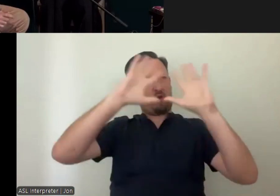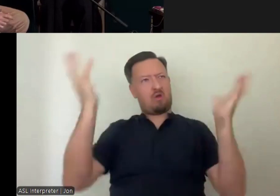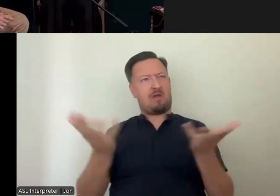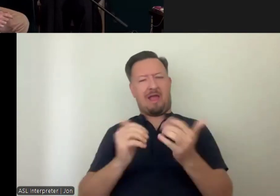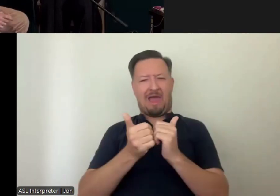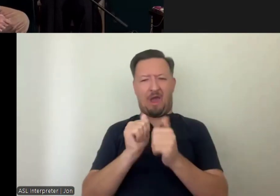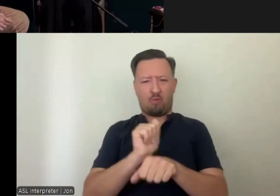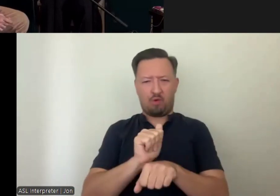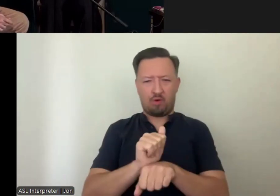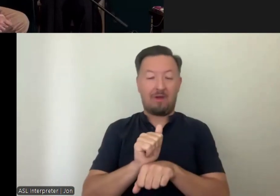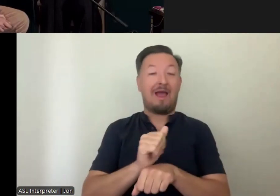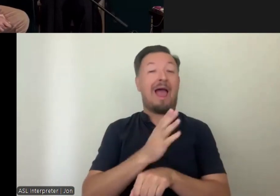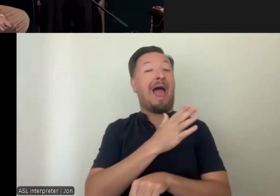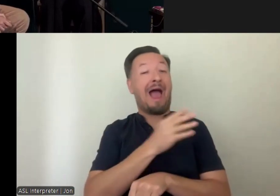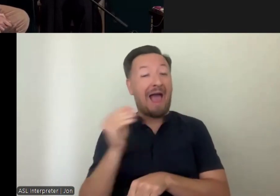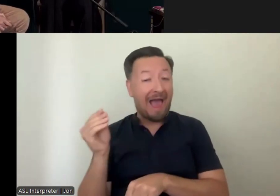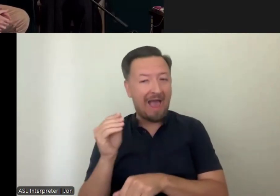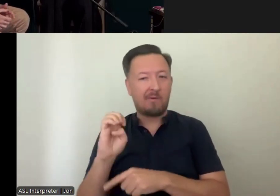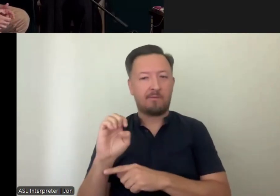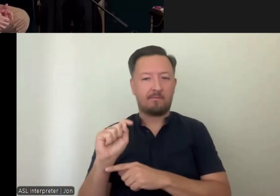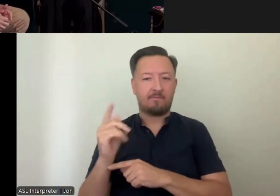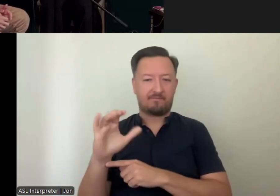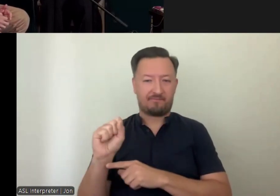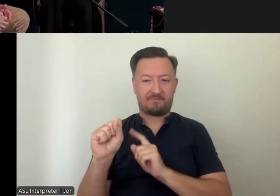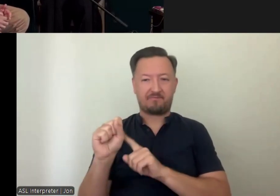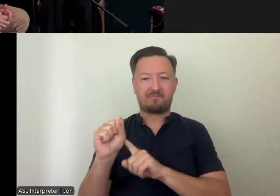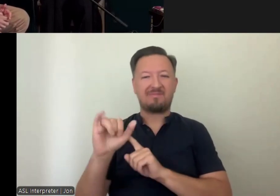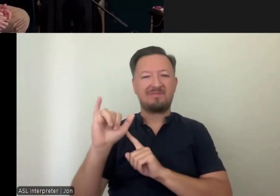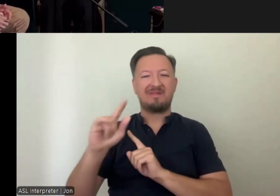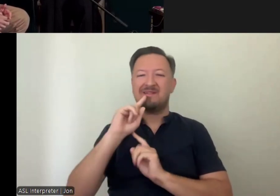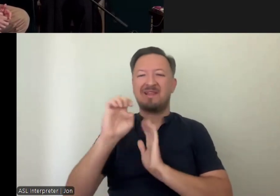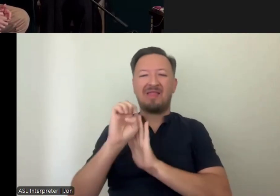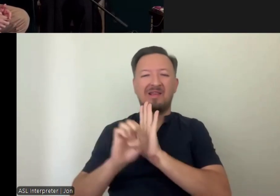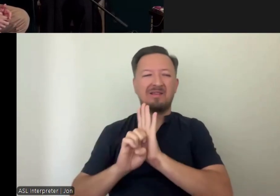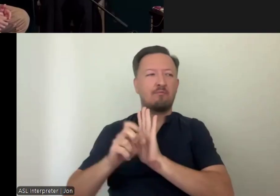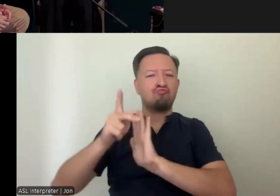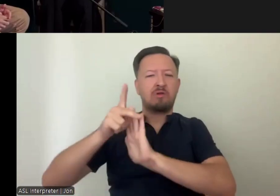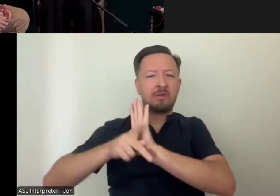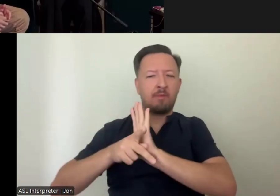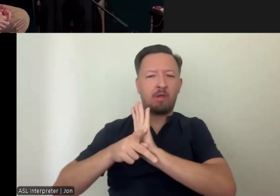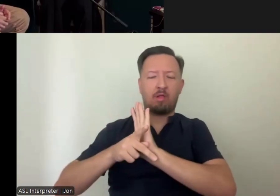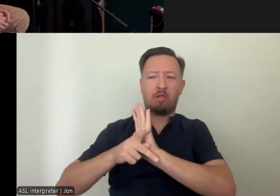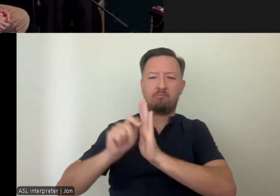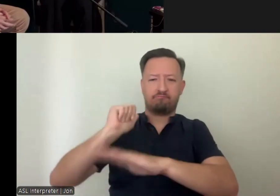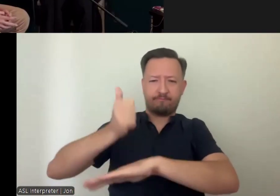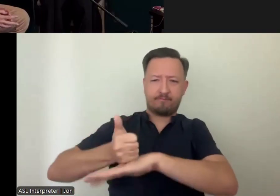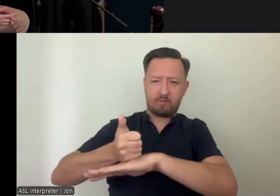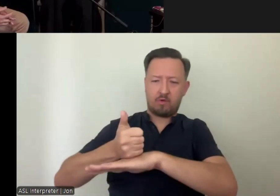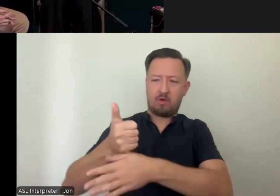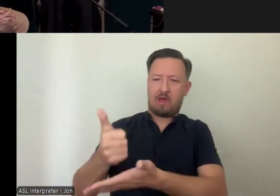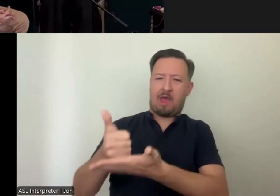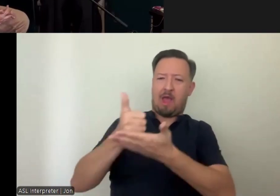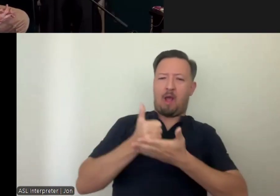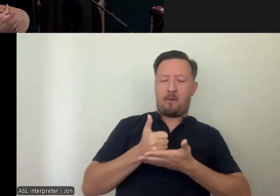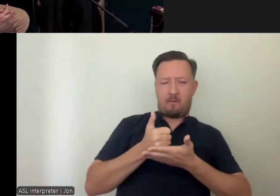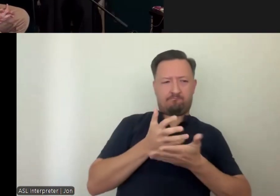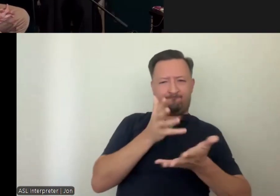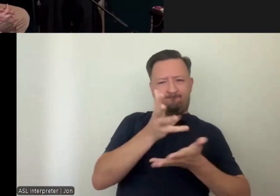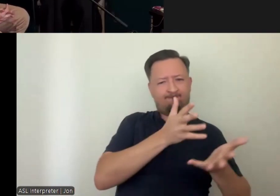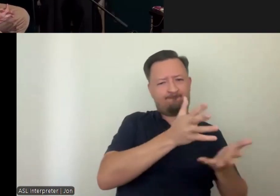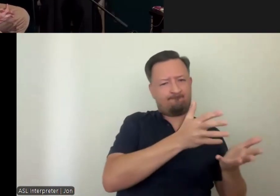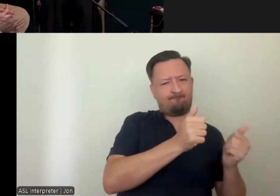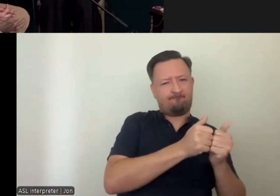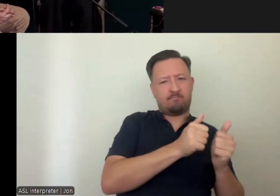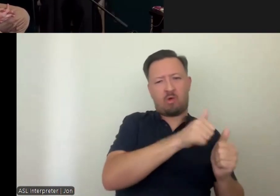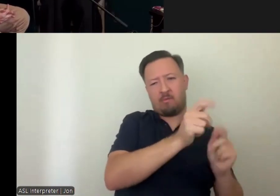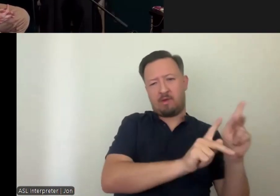and an ethics, that is, a set of principles or guidelines to deploy when interacting with others. And the